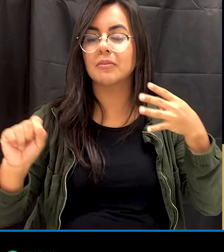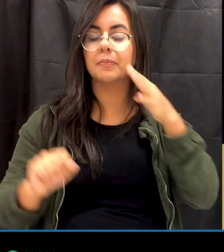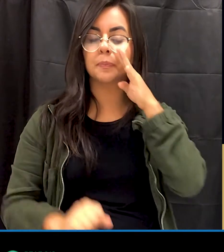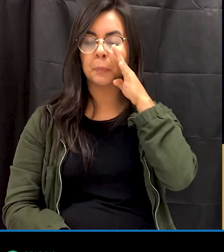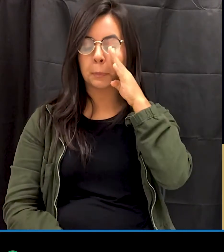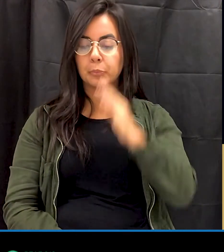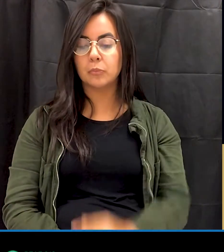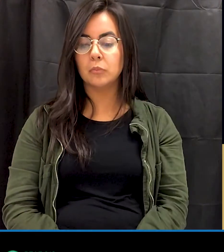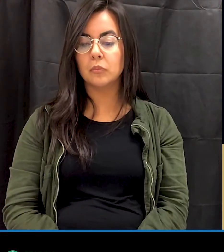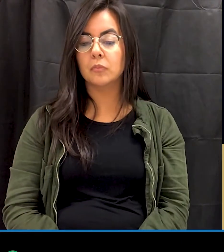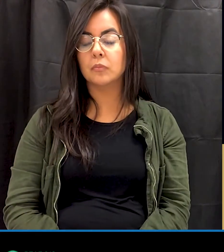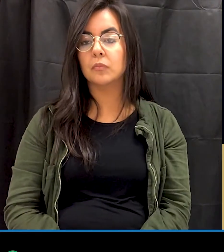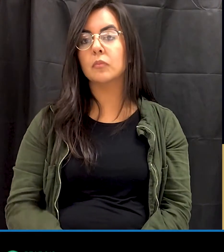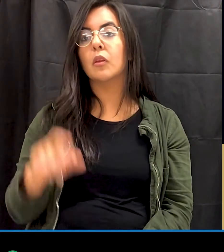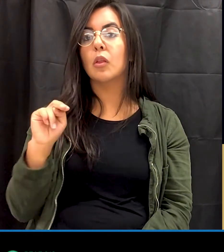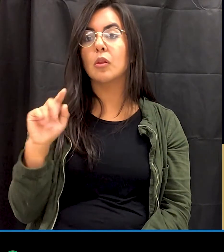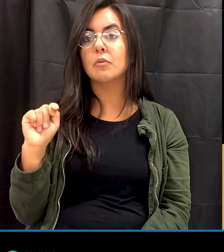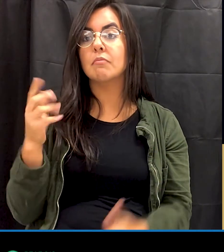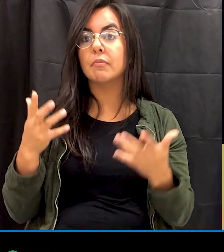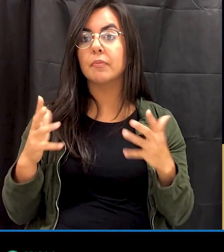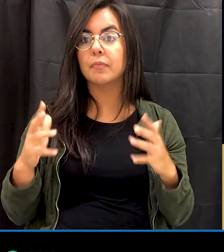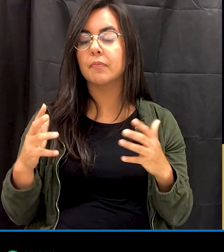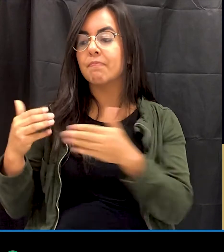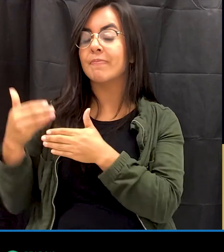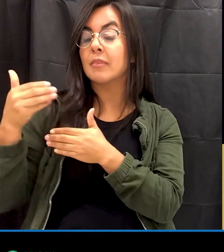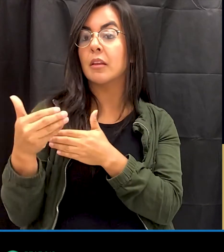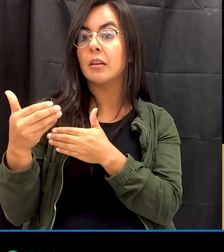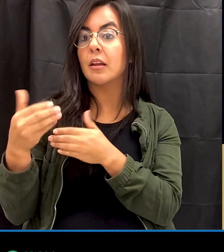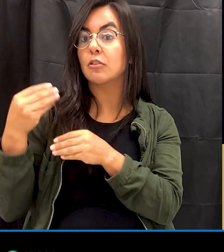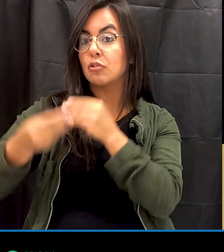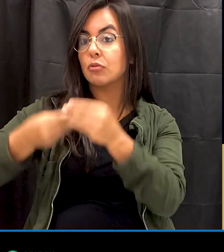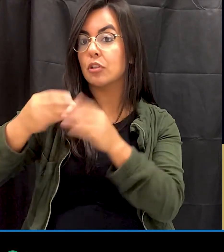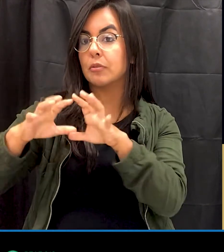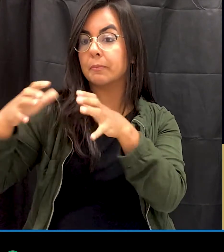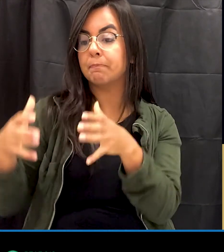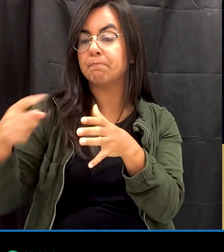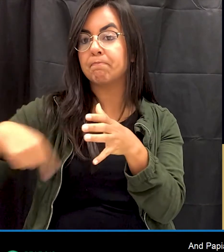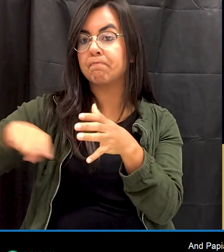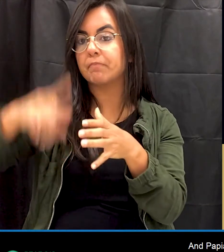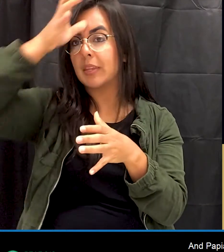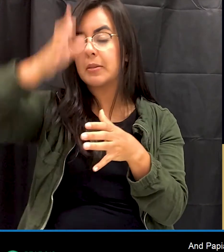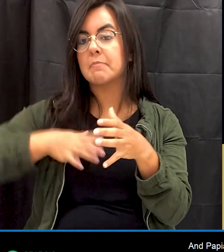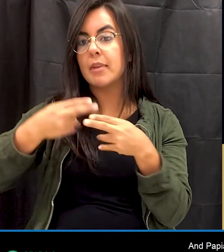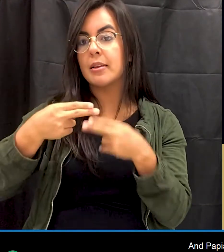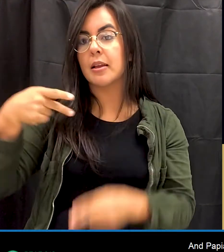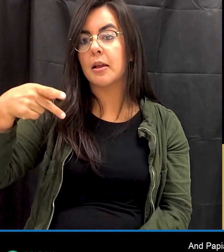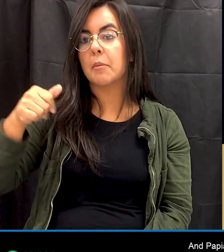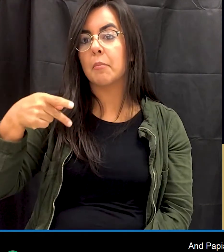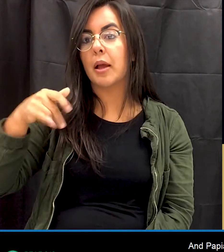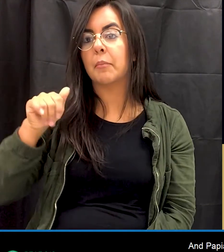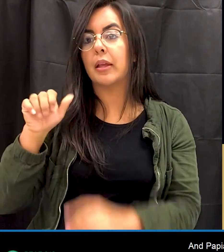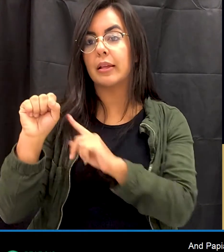generation after the New Testament there was a gentleman named Papias. And Papias,